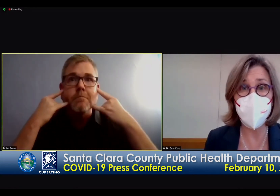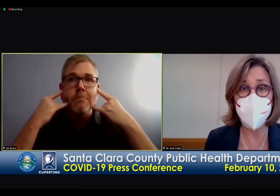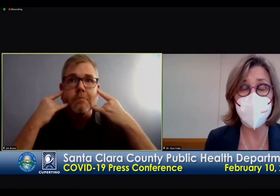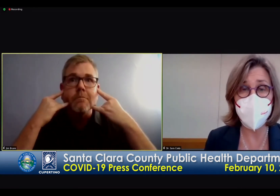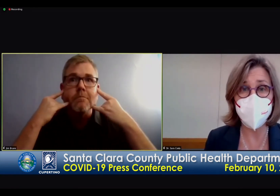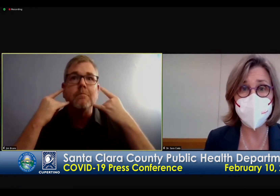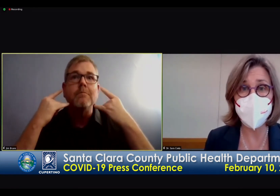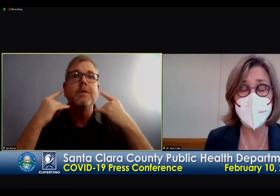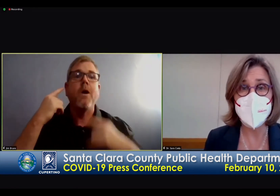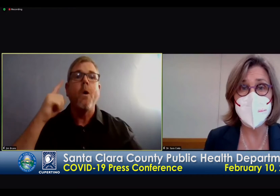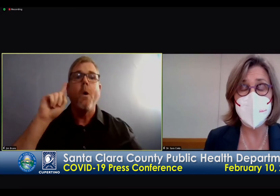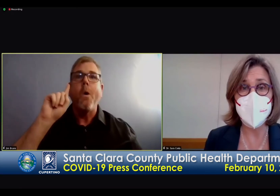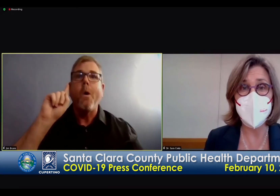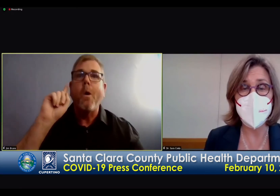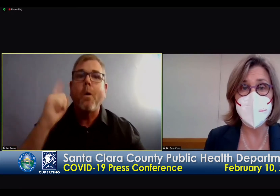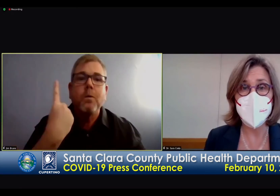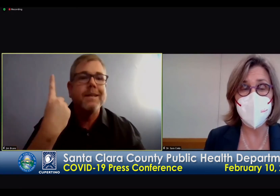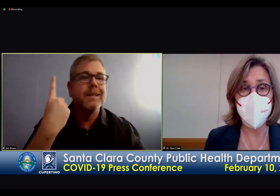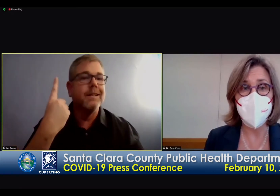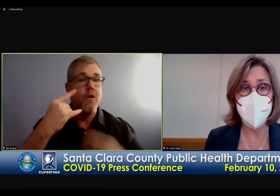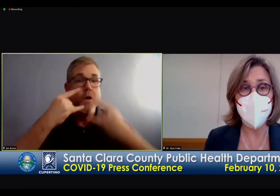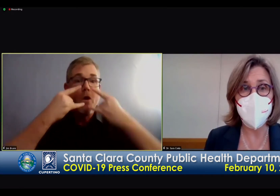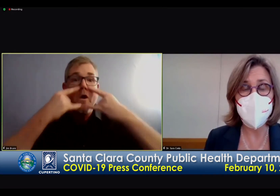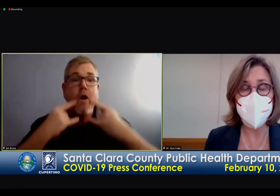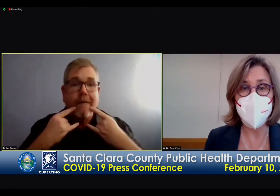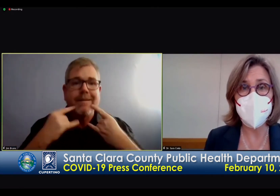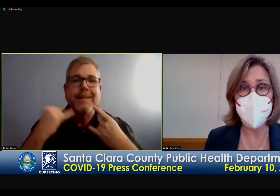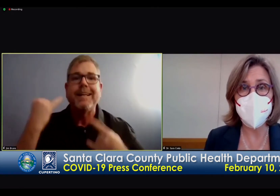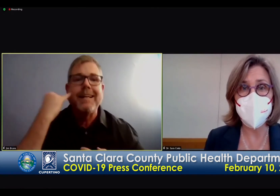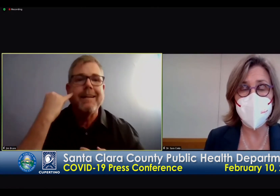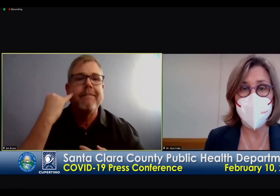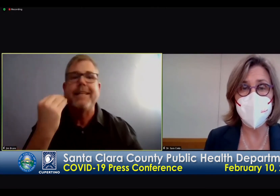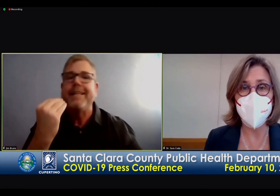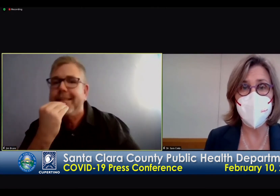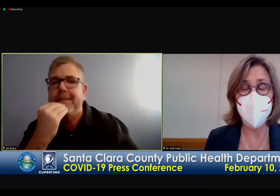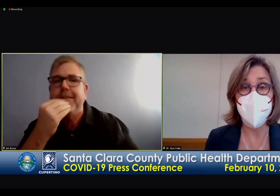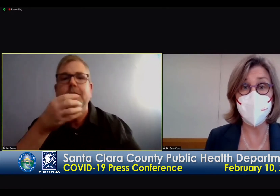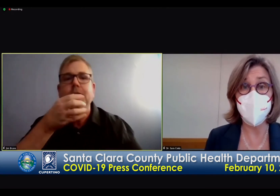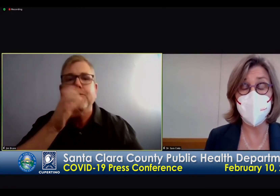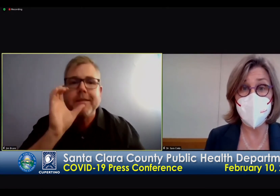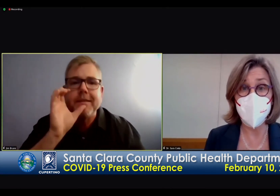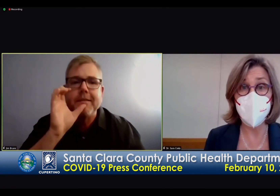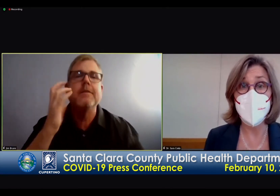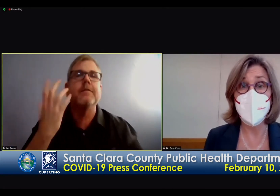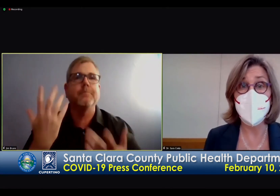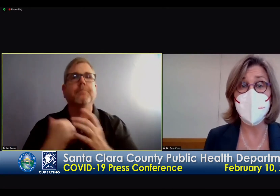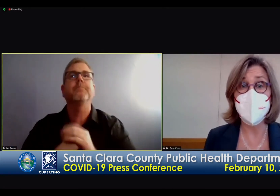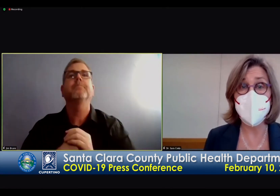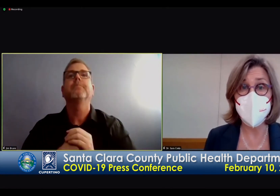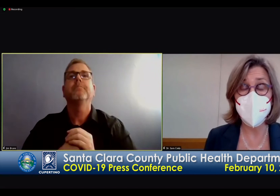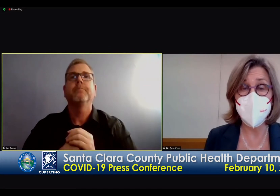Wear your mask. So if anything, I think that the fact that we've now